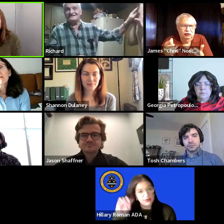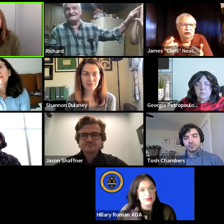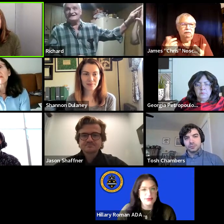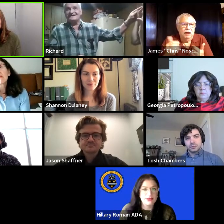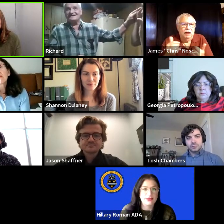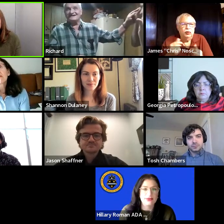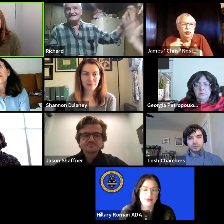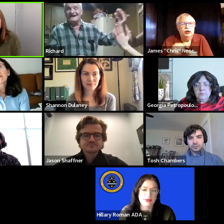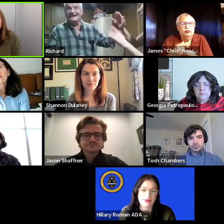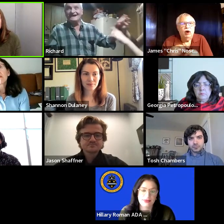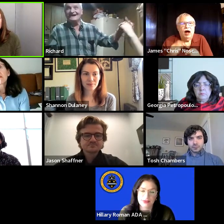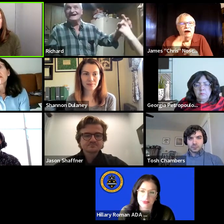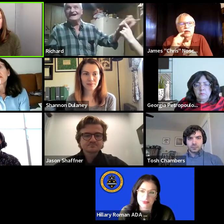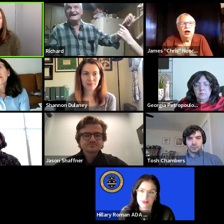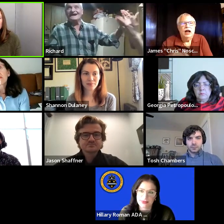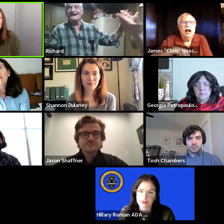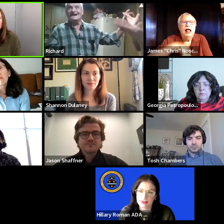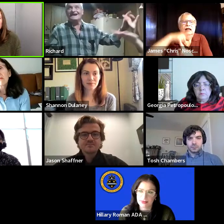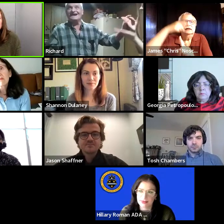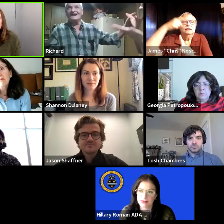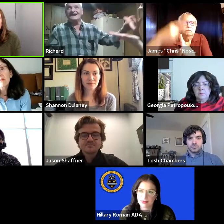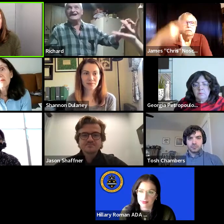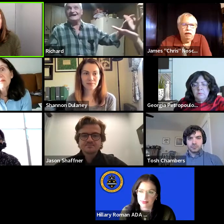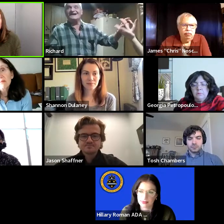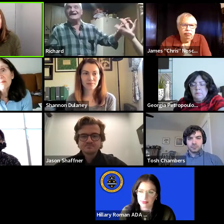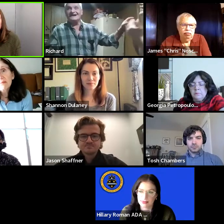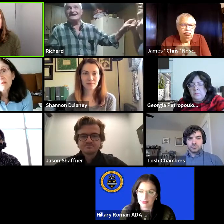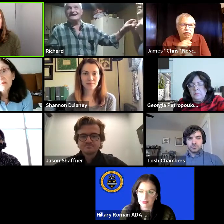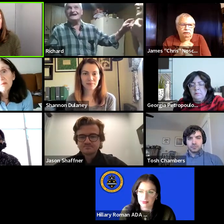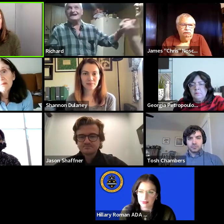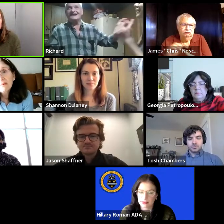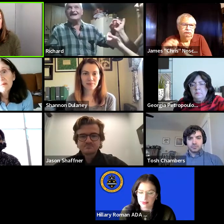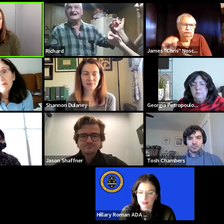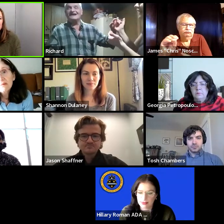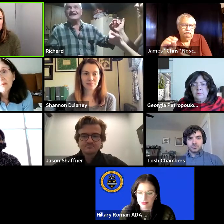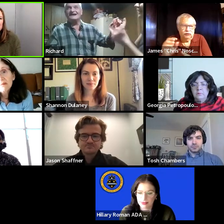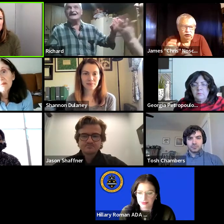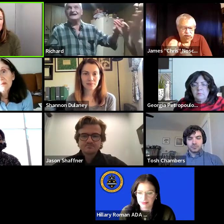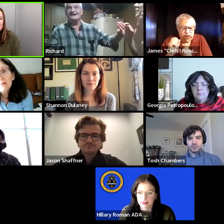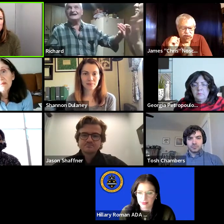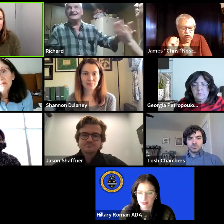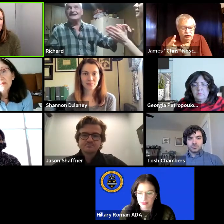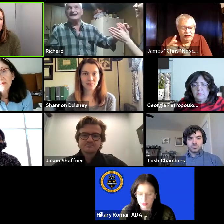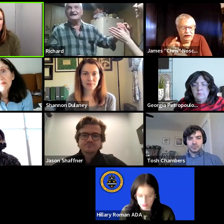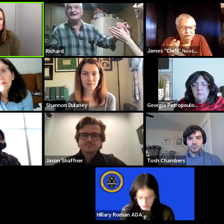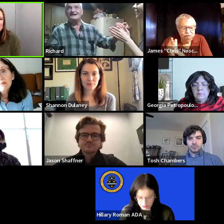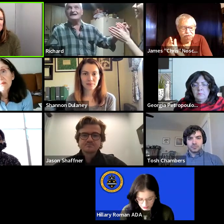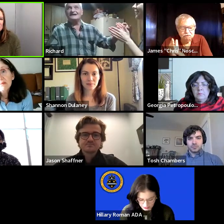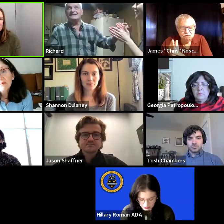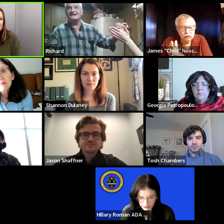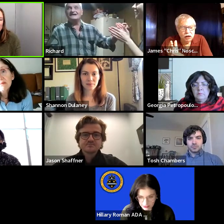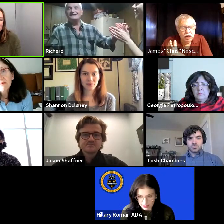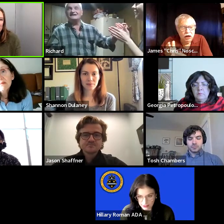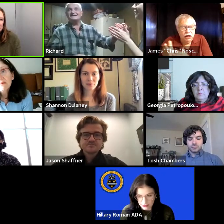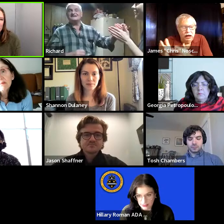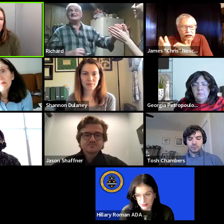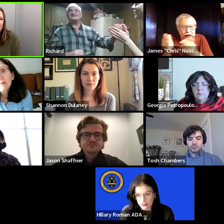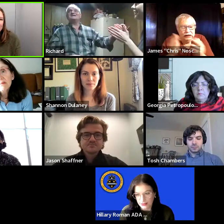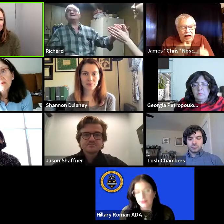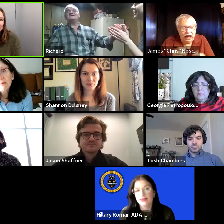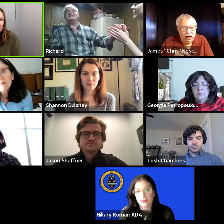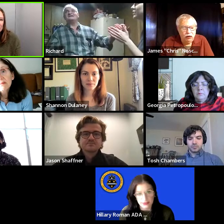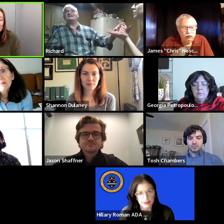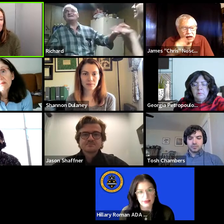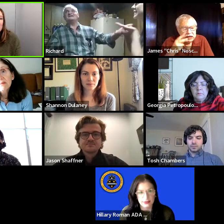Since she's not present, let's go ahead and plan to maybe move that update for next